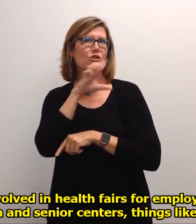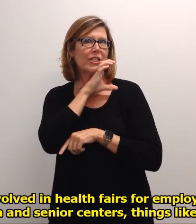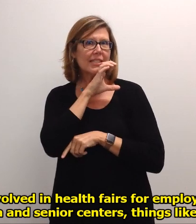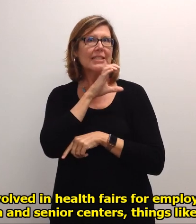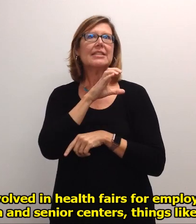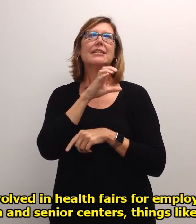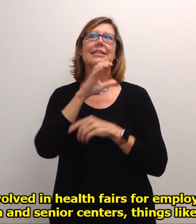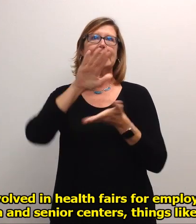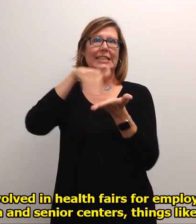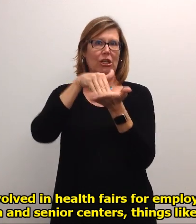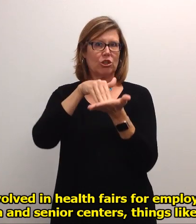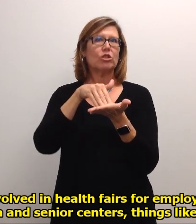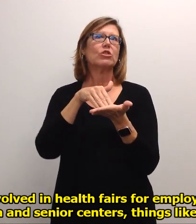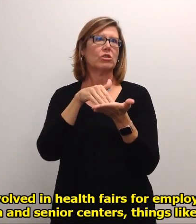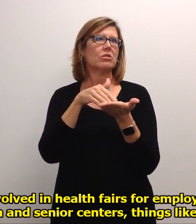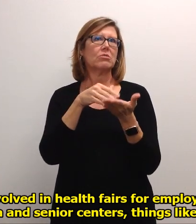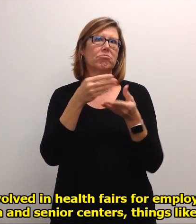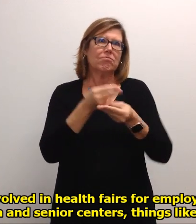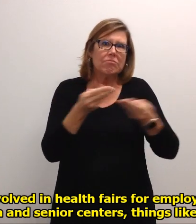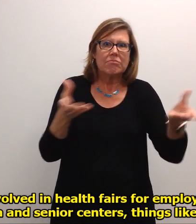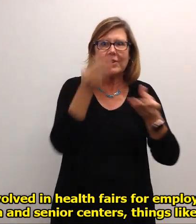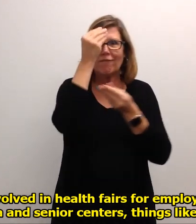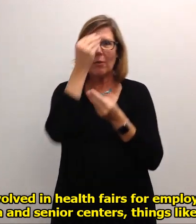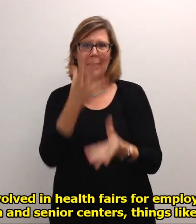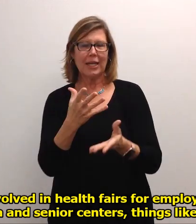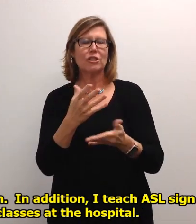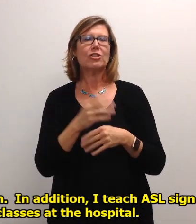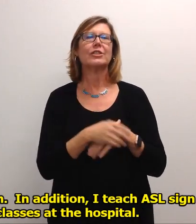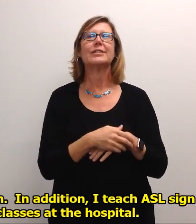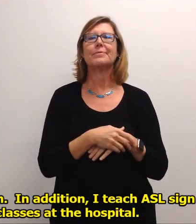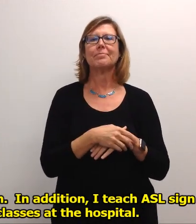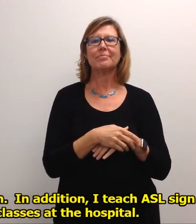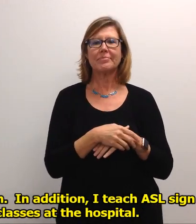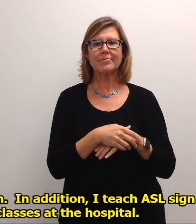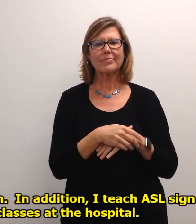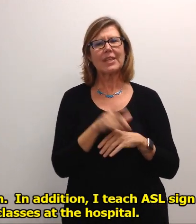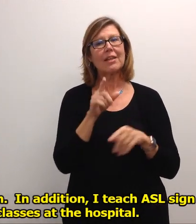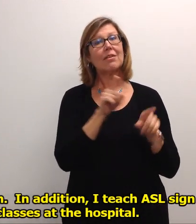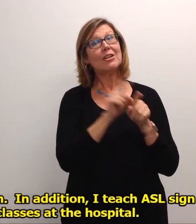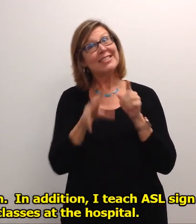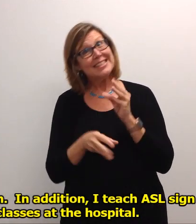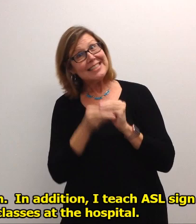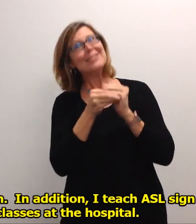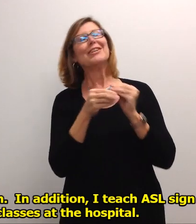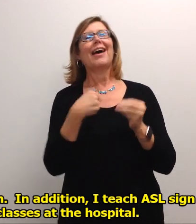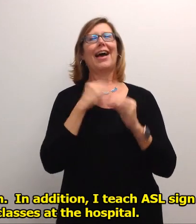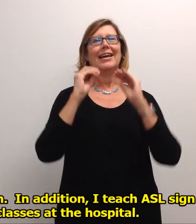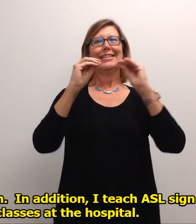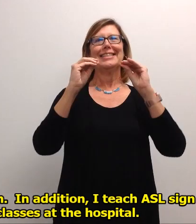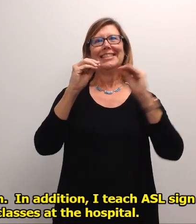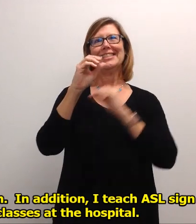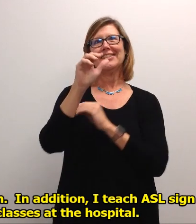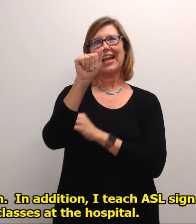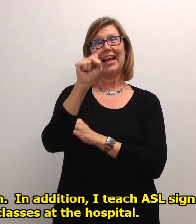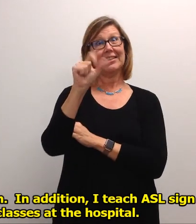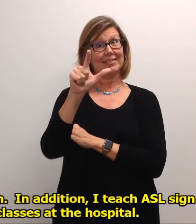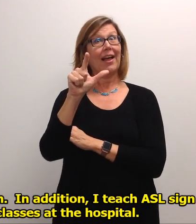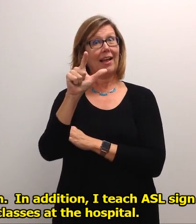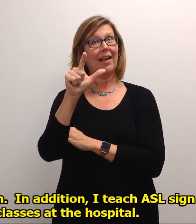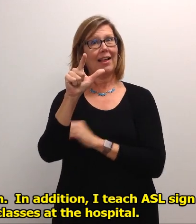area, and senior centers, things like that, provide information. In addition, I teach